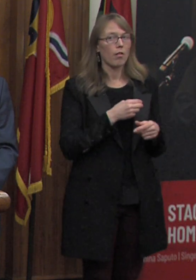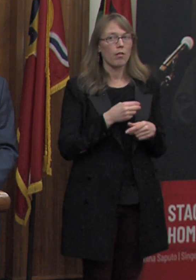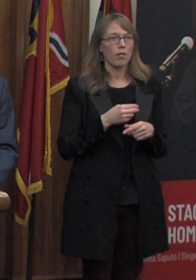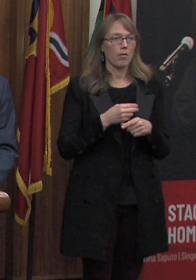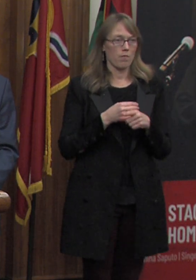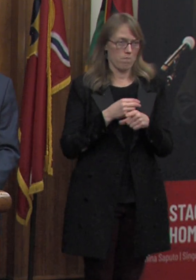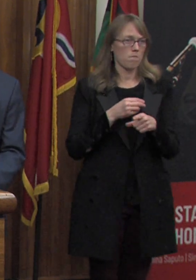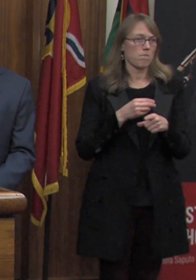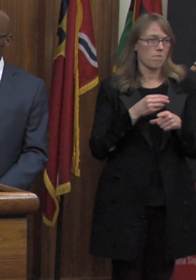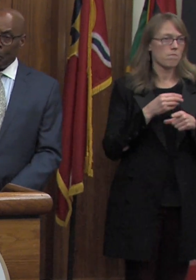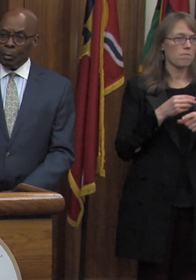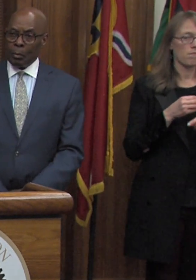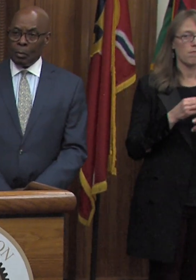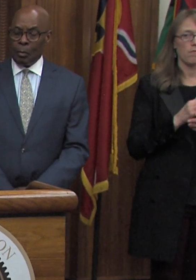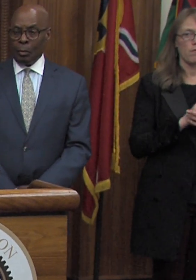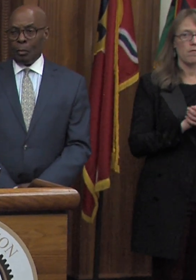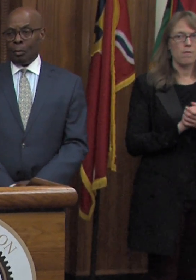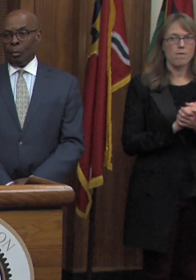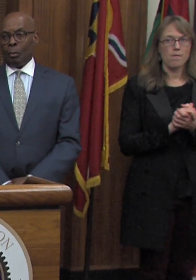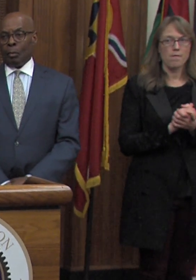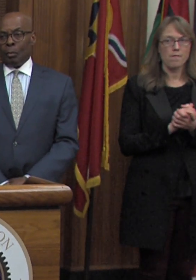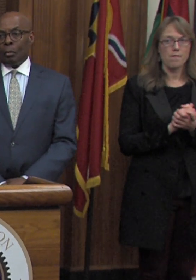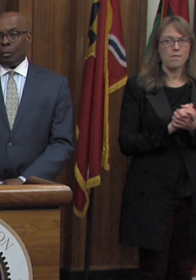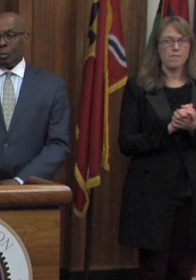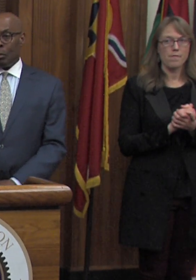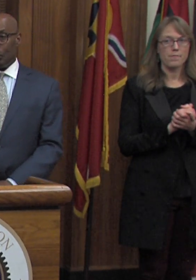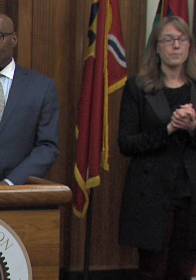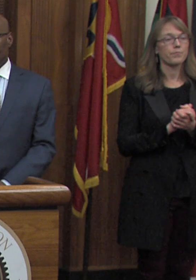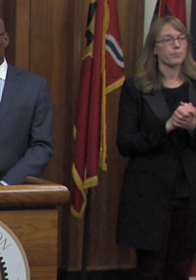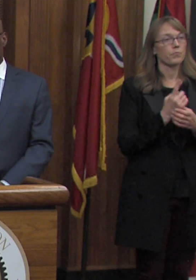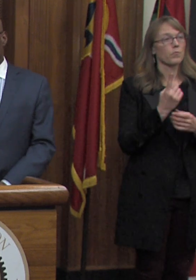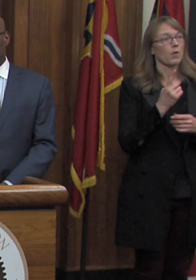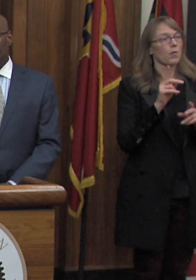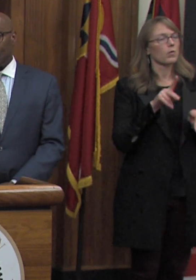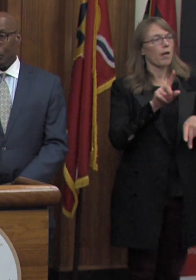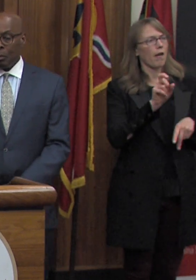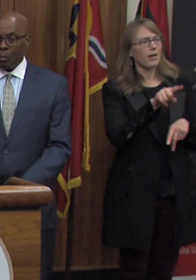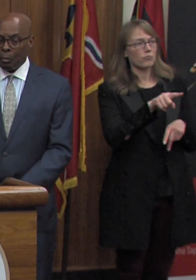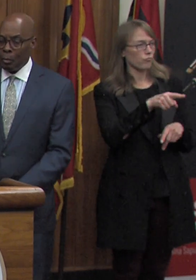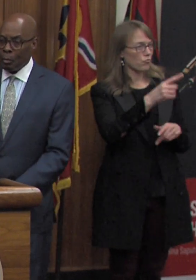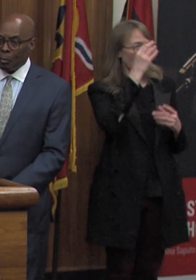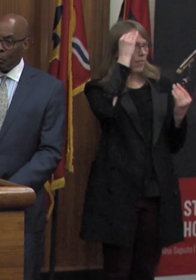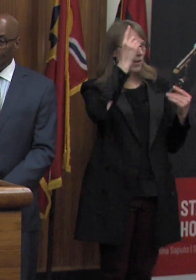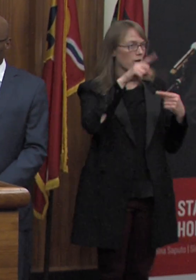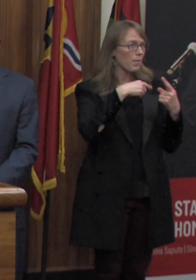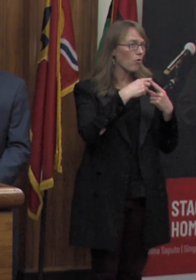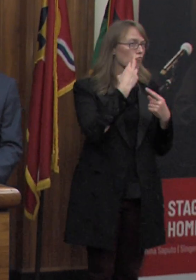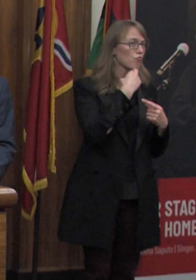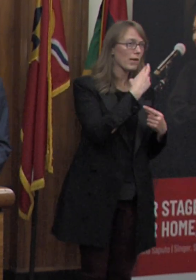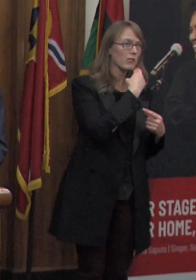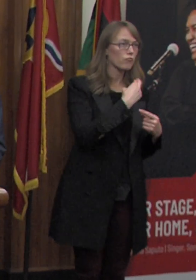Mayor, any thoughts on the restaurants? Illinois, they've shut them down, the restaurants and the bars. What do you think?